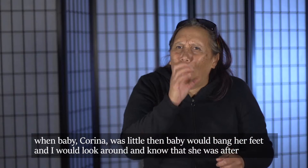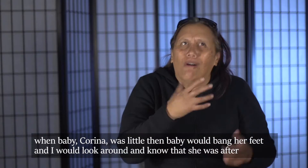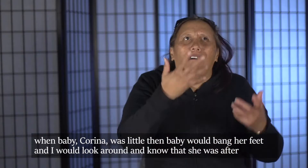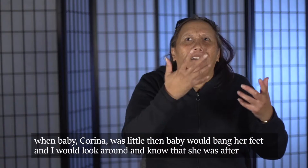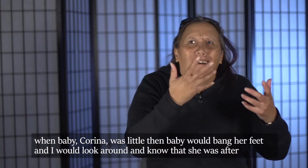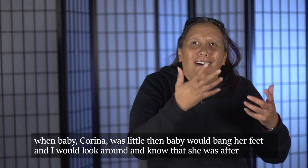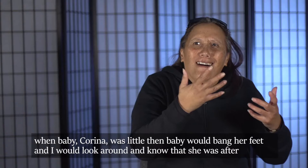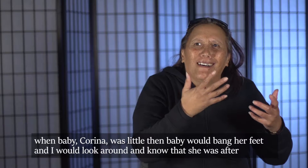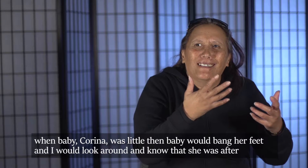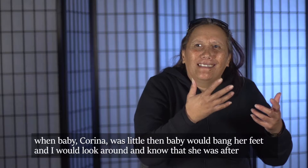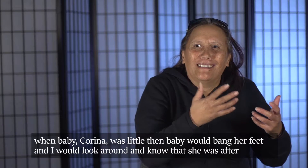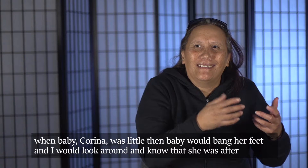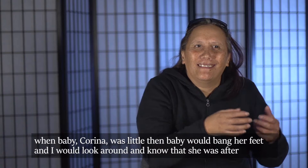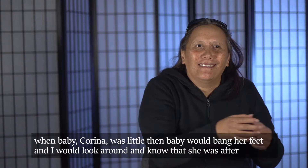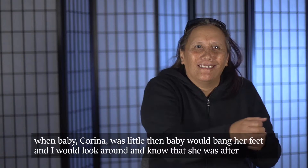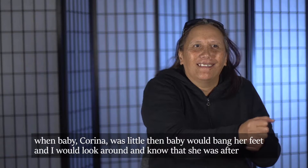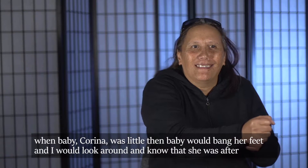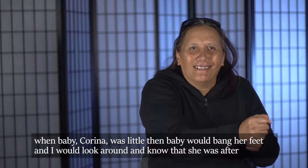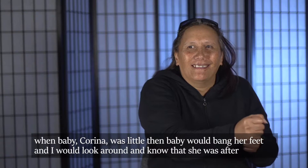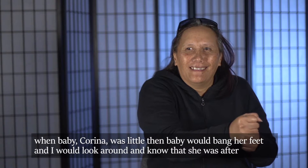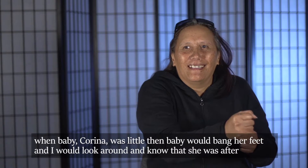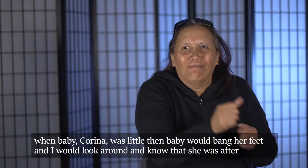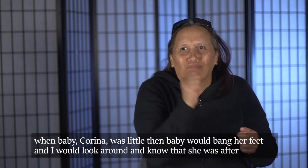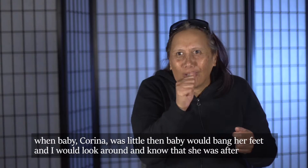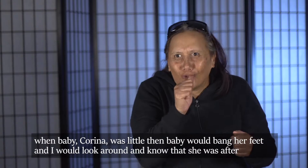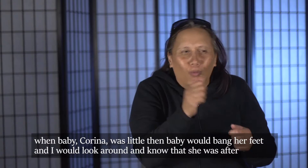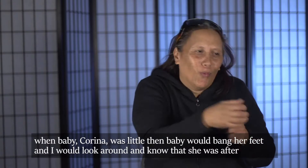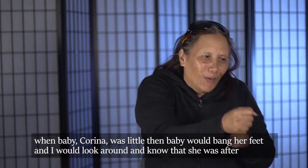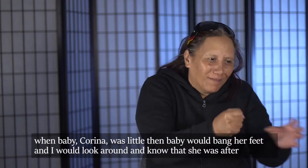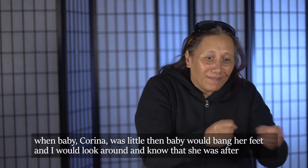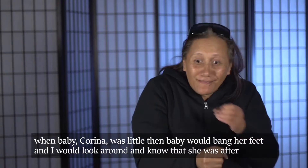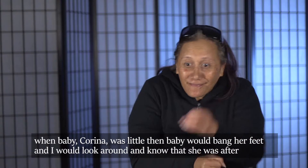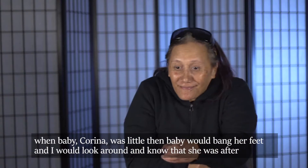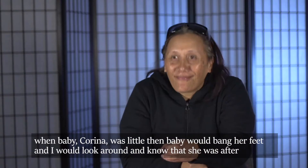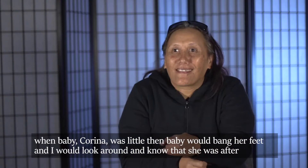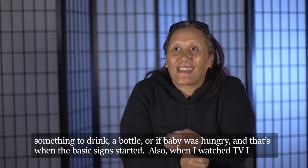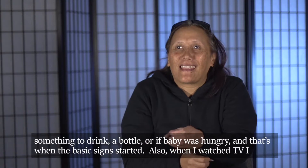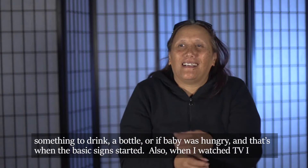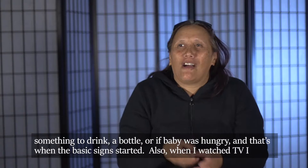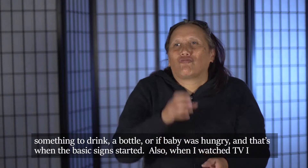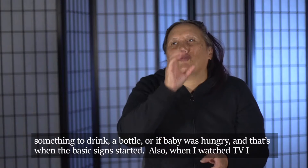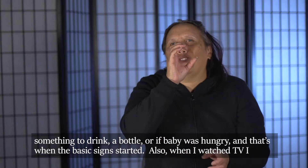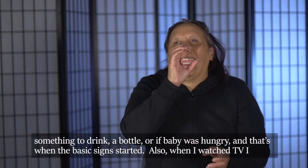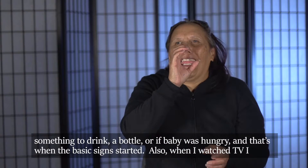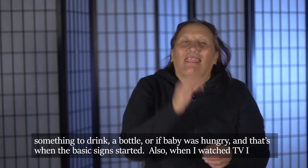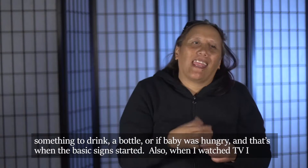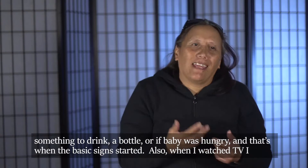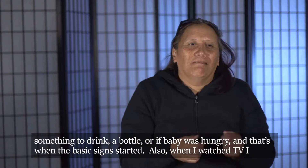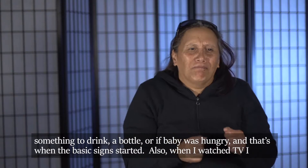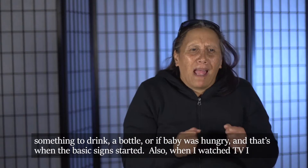feet and I would look around and know that she was after something to drink, a